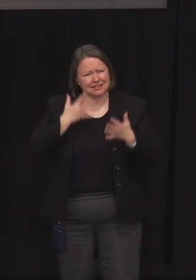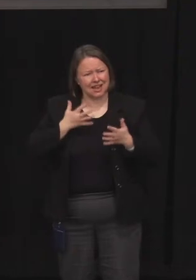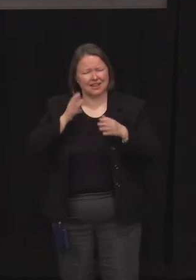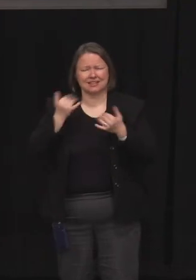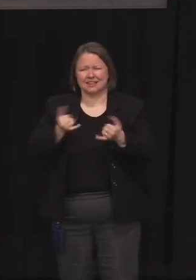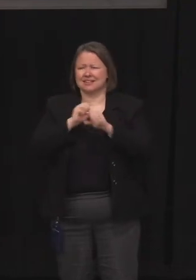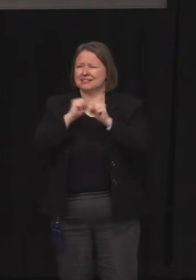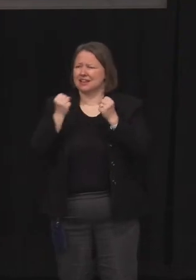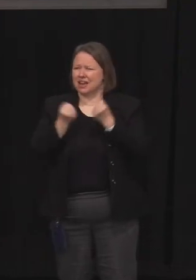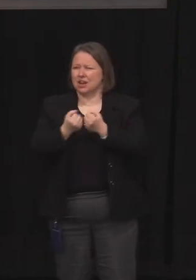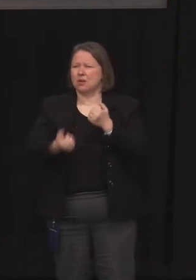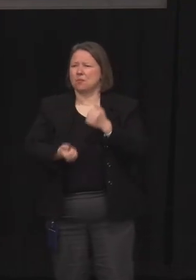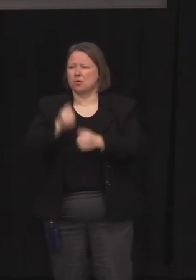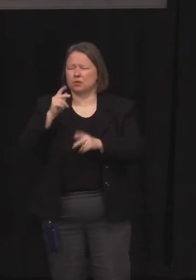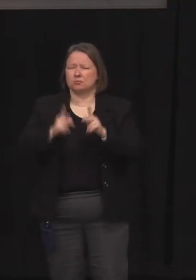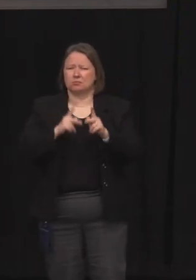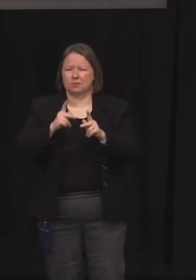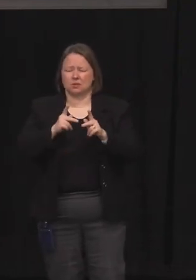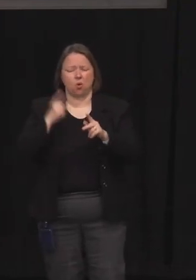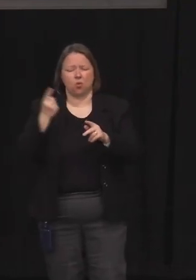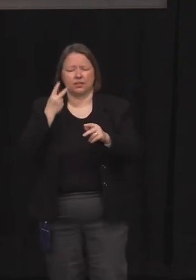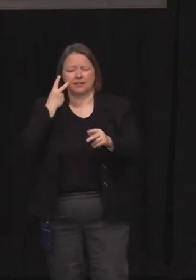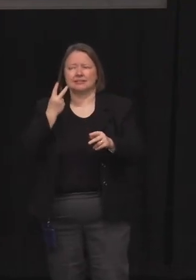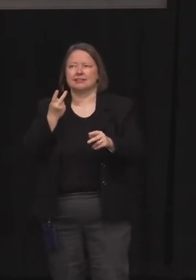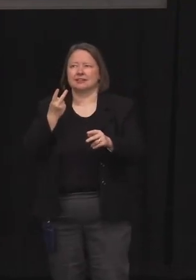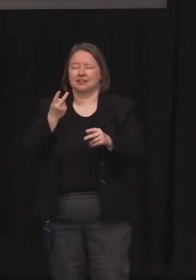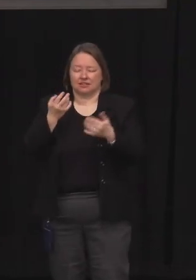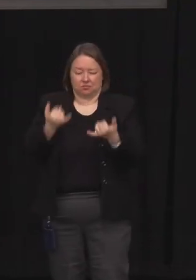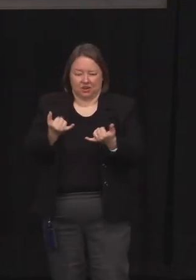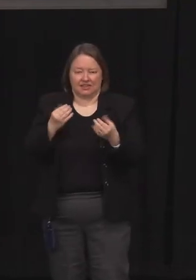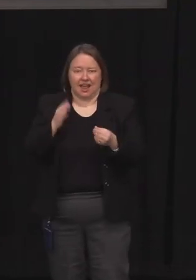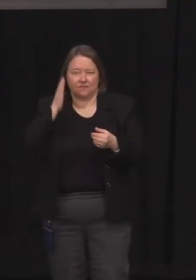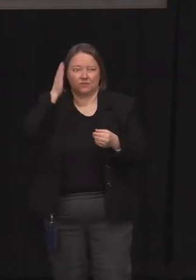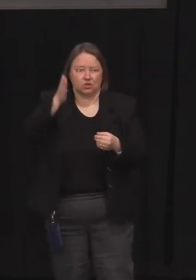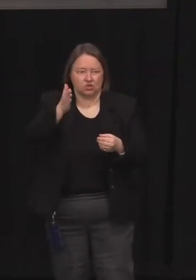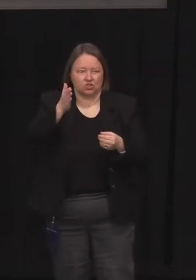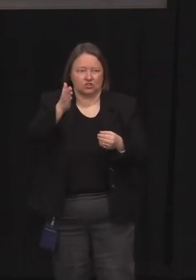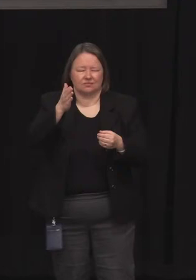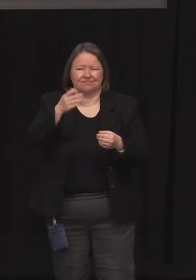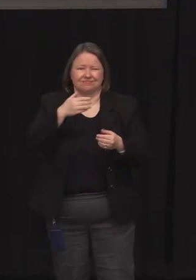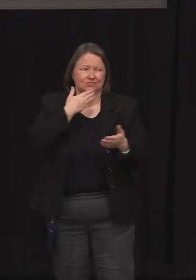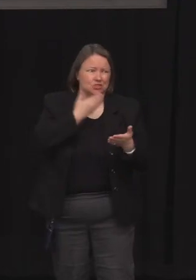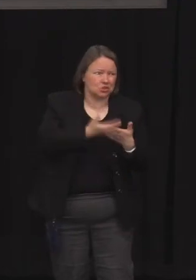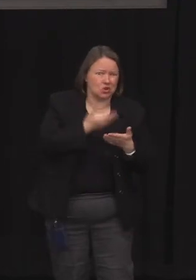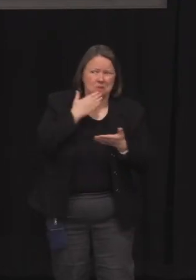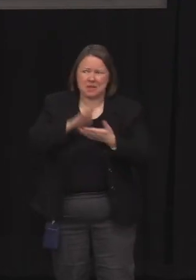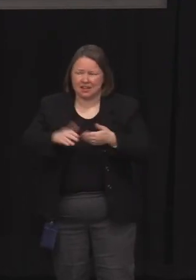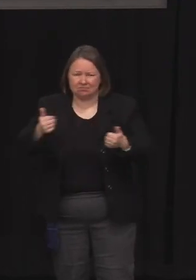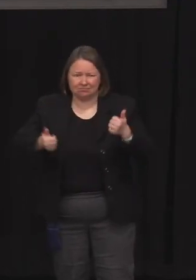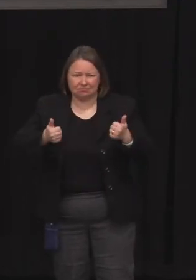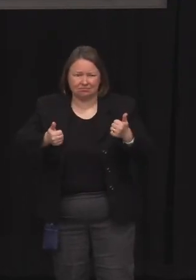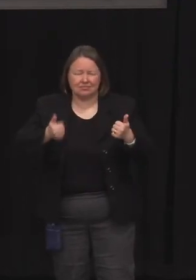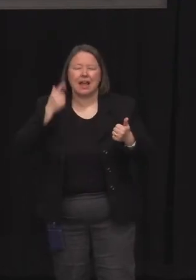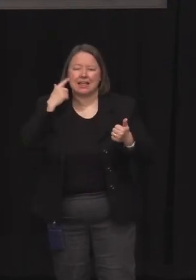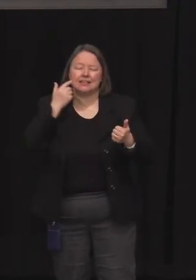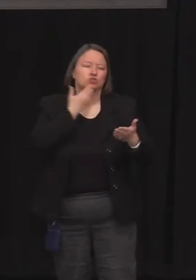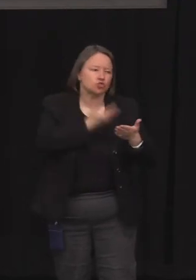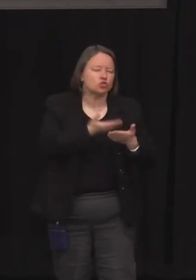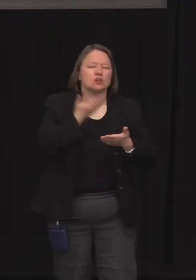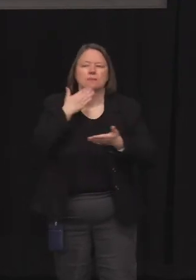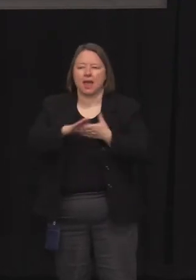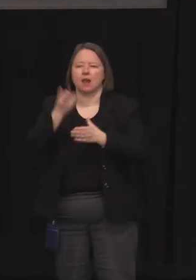society today mostly looks at the present and the future. So is this a good thing or a bad thing? Well, I think it is both good and